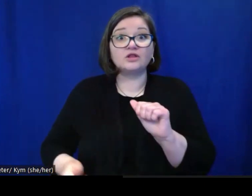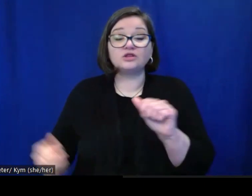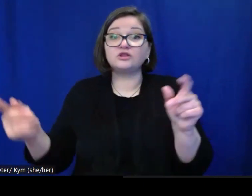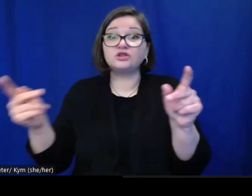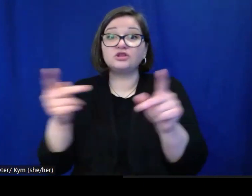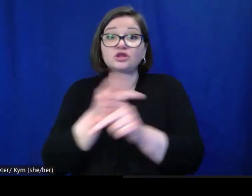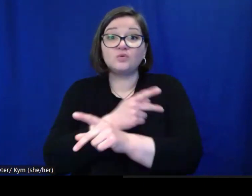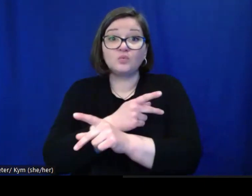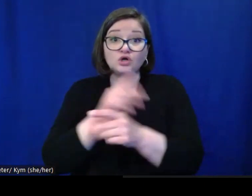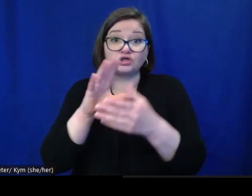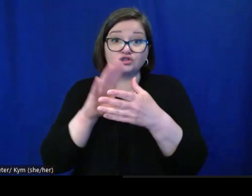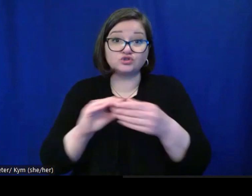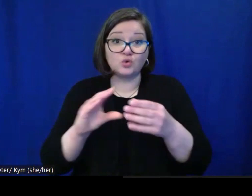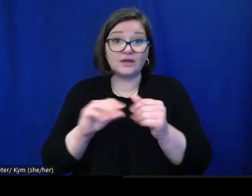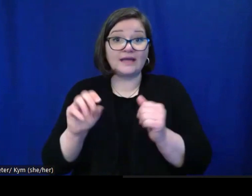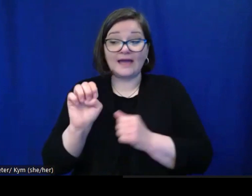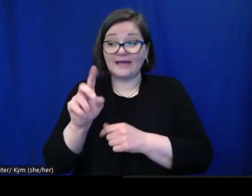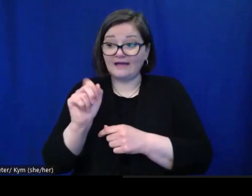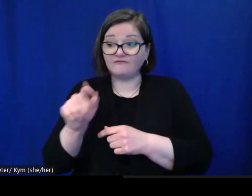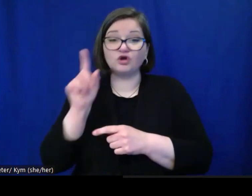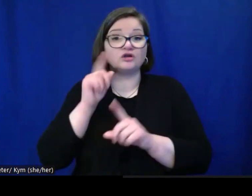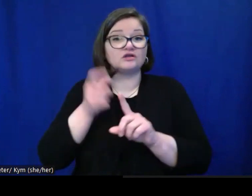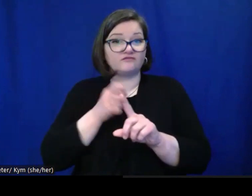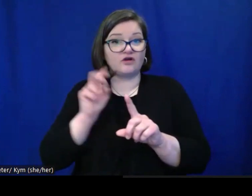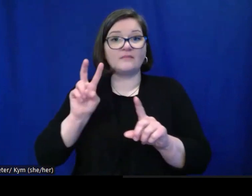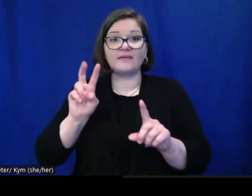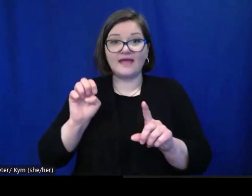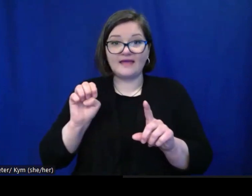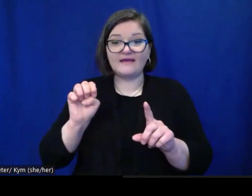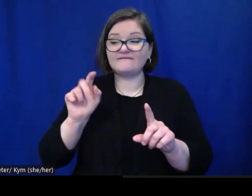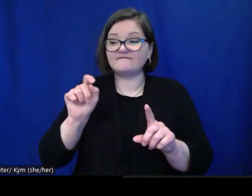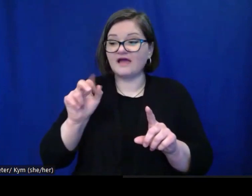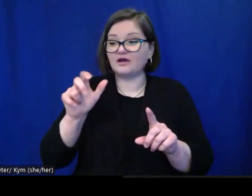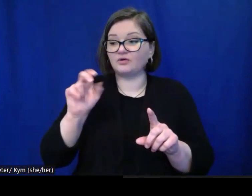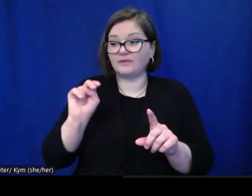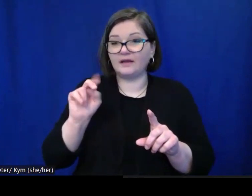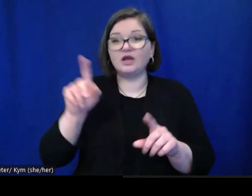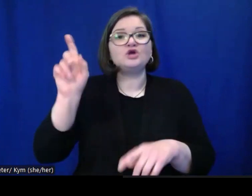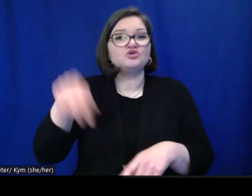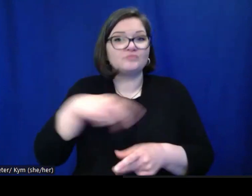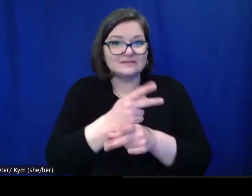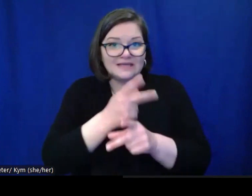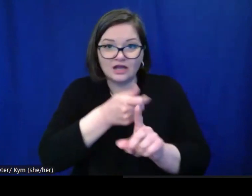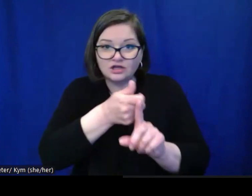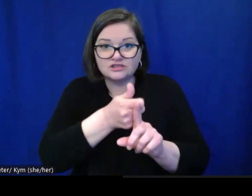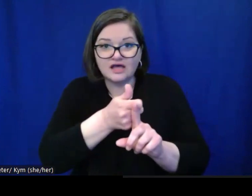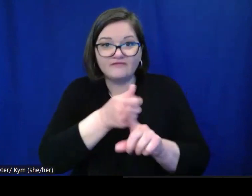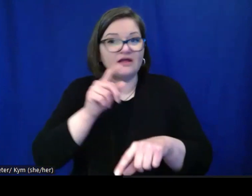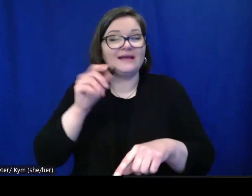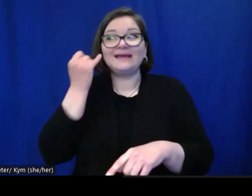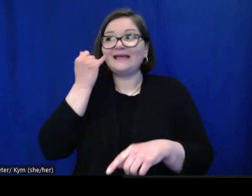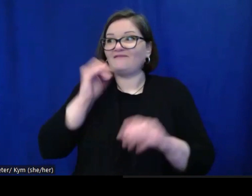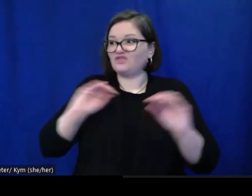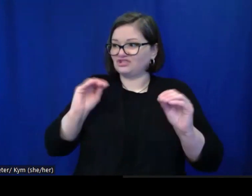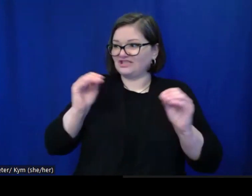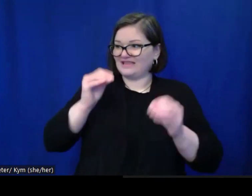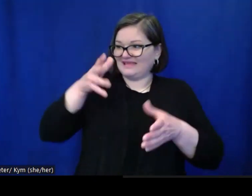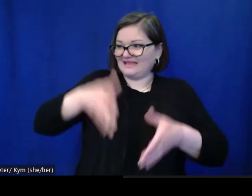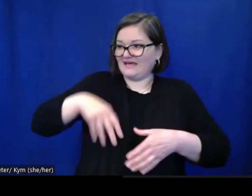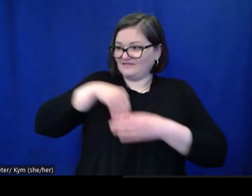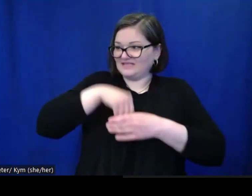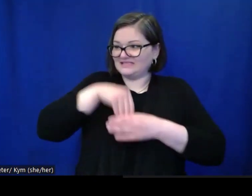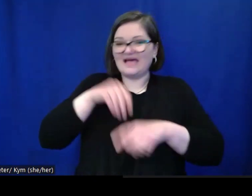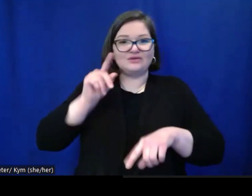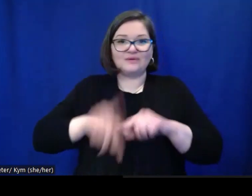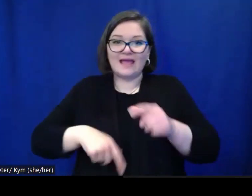of my veterans. You have to take care of yourself. You cannot pour from an empty cup. And if you think you're going to help our